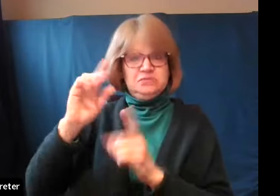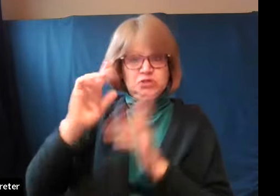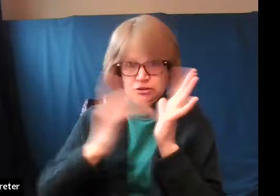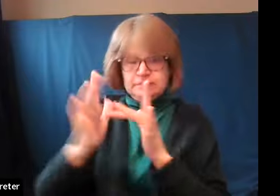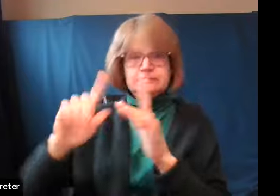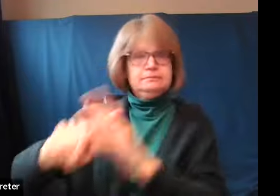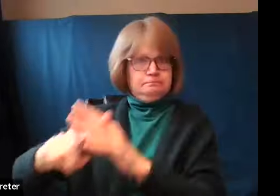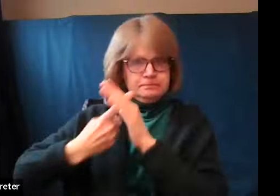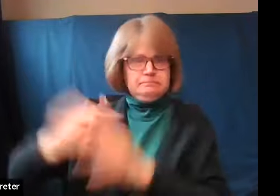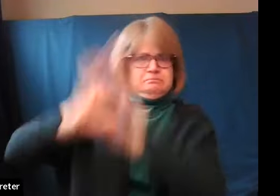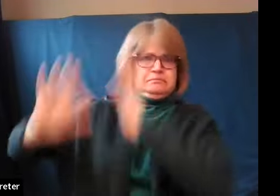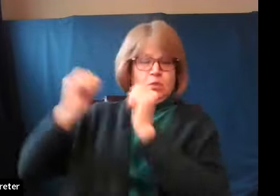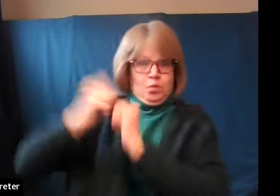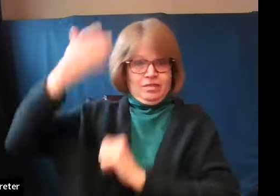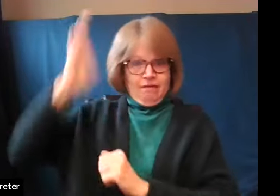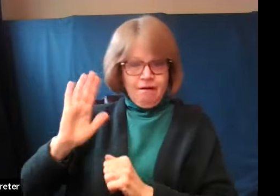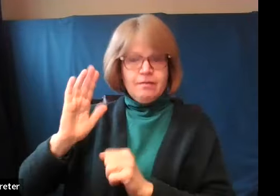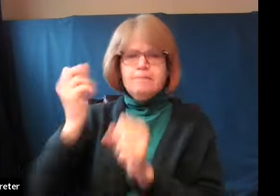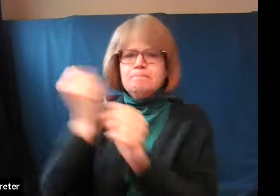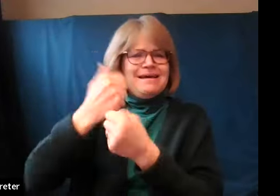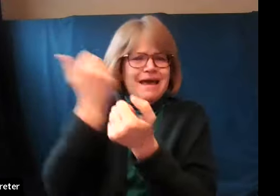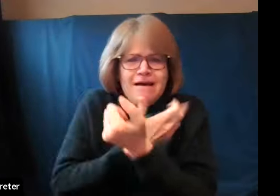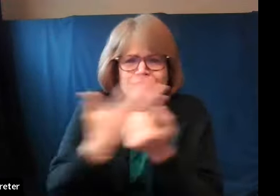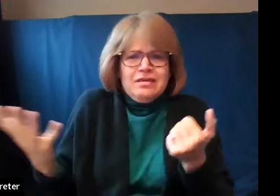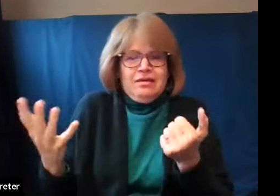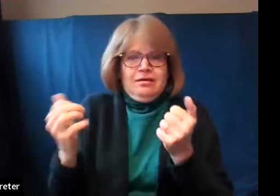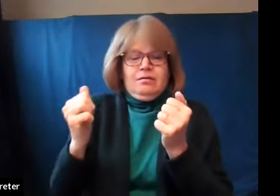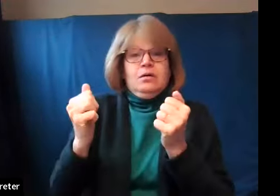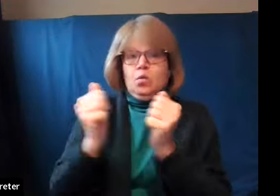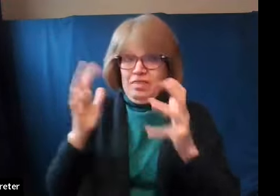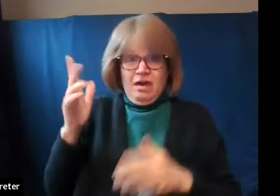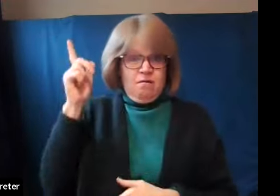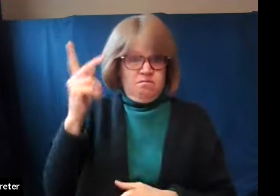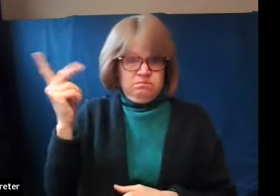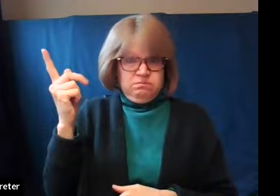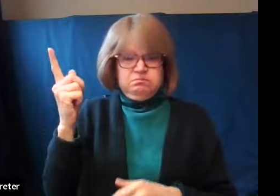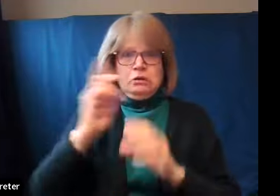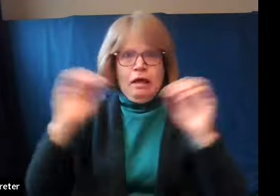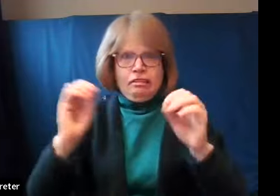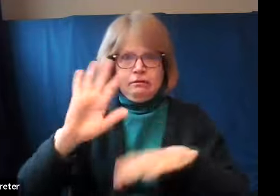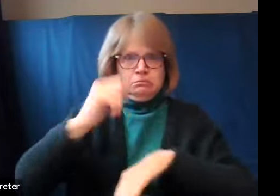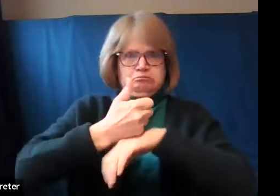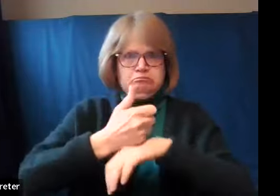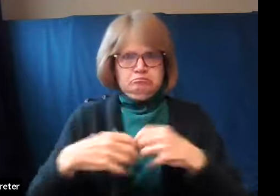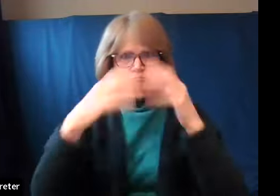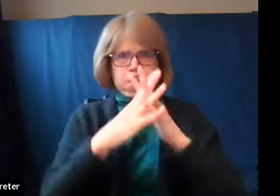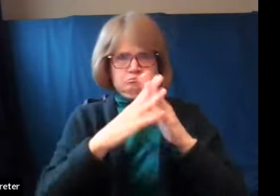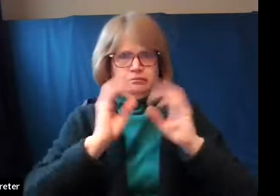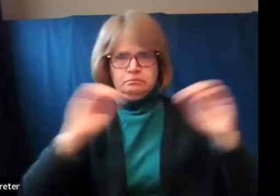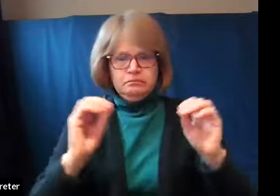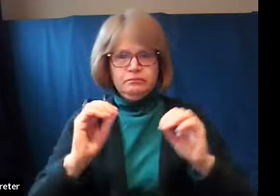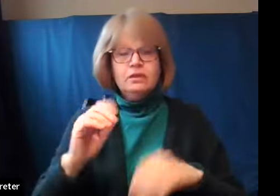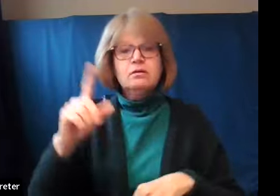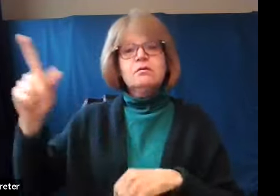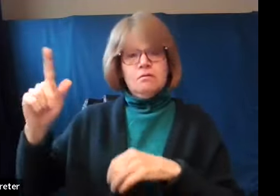God. All things came into being through him, and without him, not one thing came into being. What has come into being